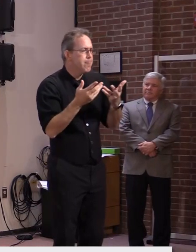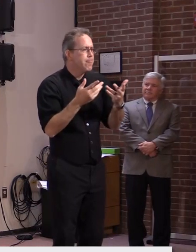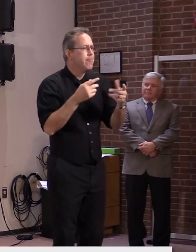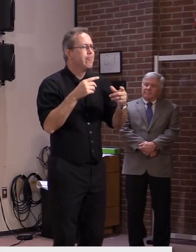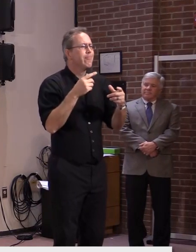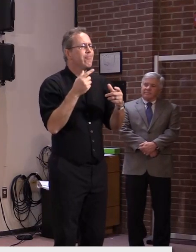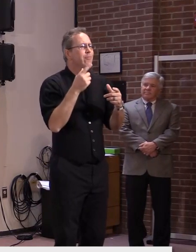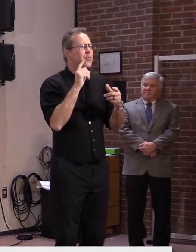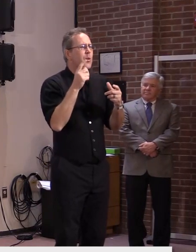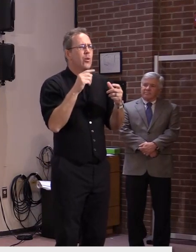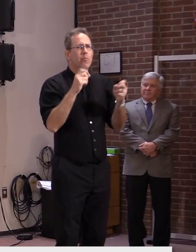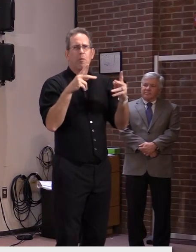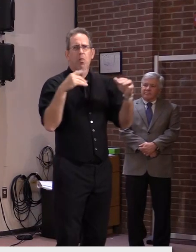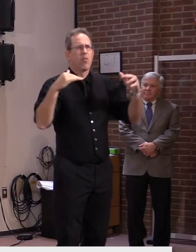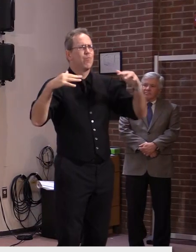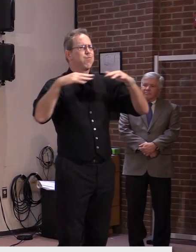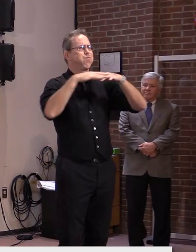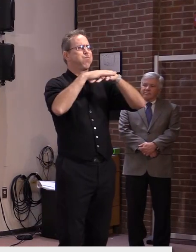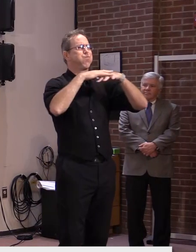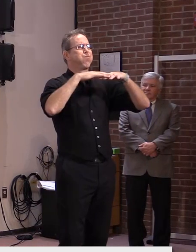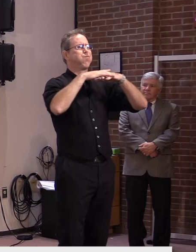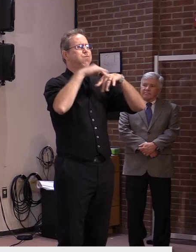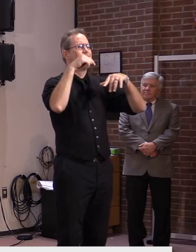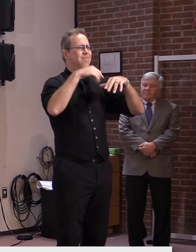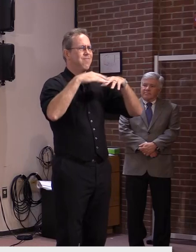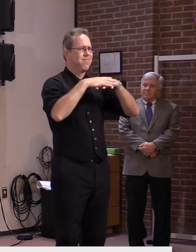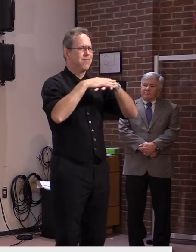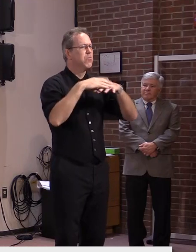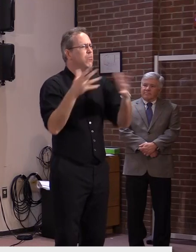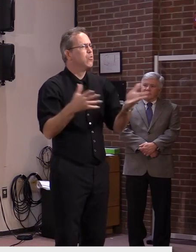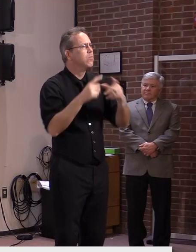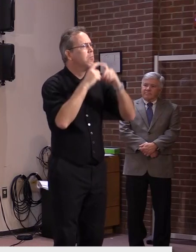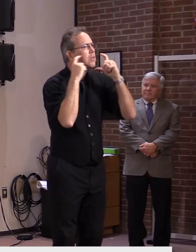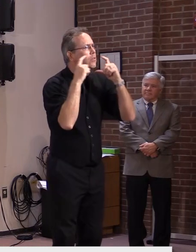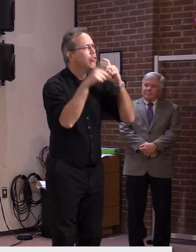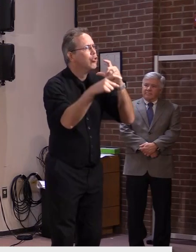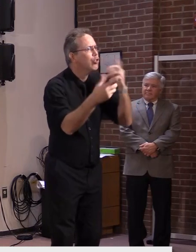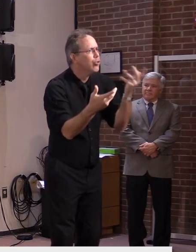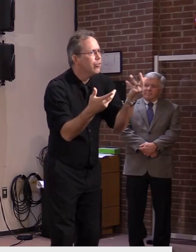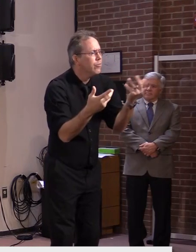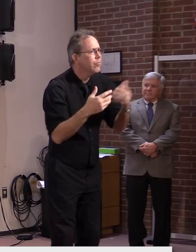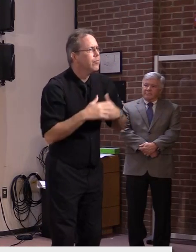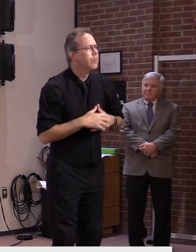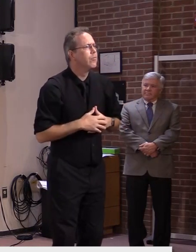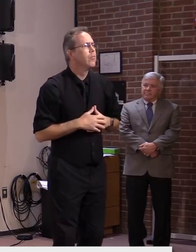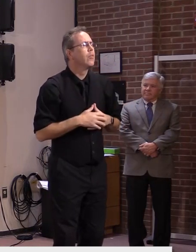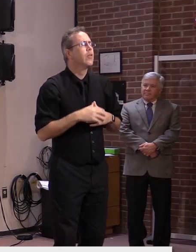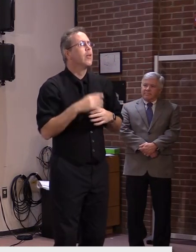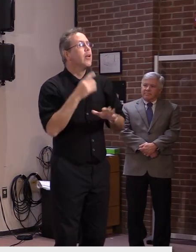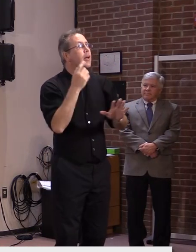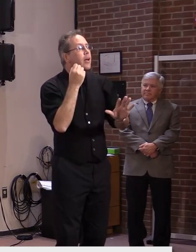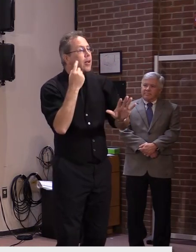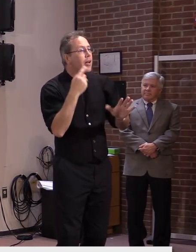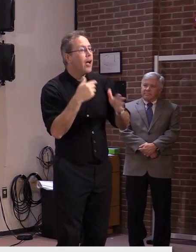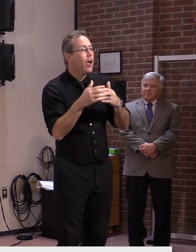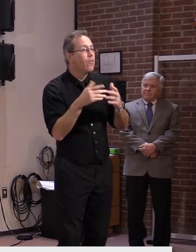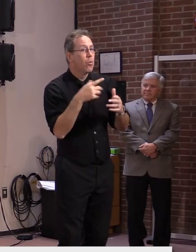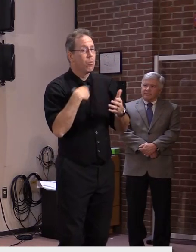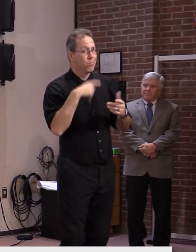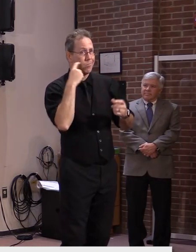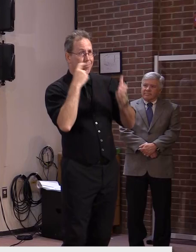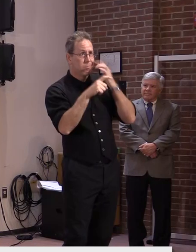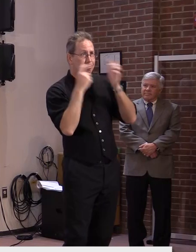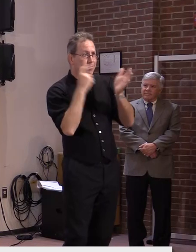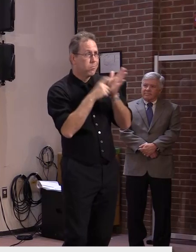inside, you should be wearing a mask. If you're going into, what we found is it's not going into the